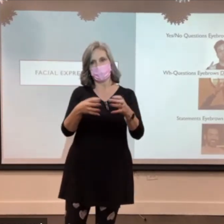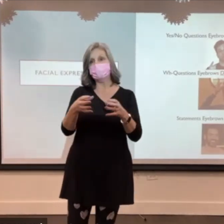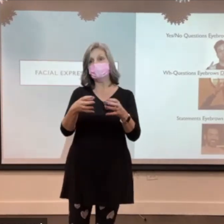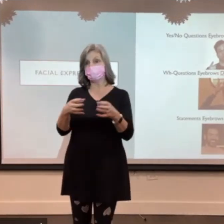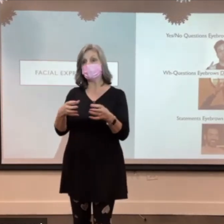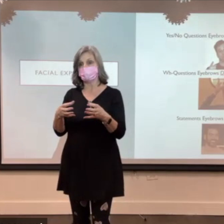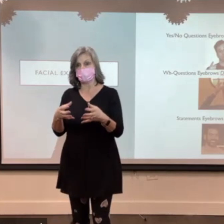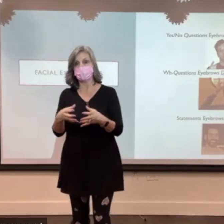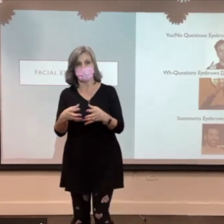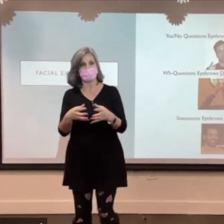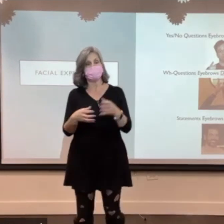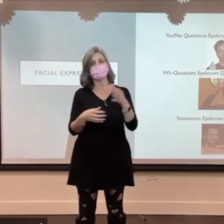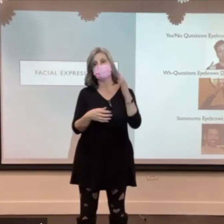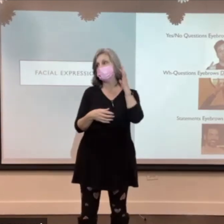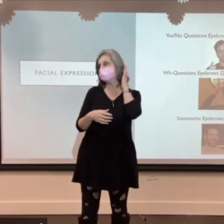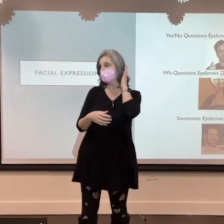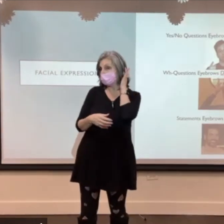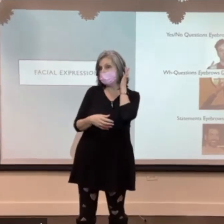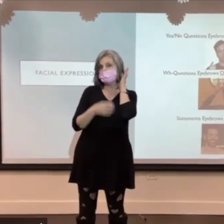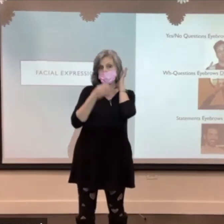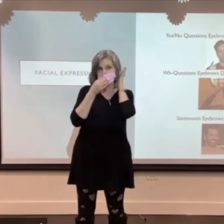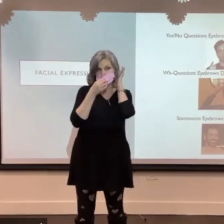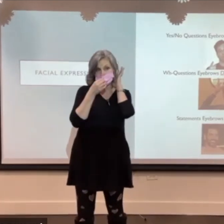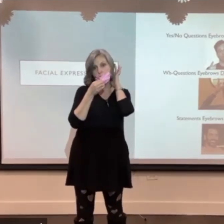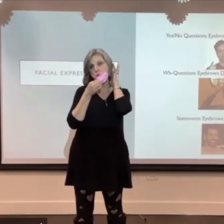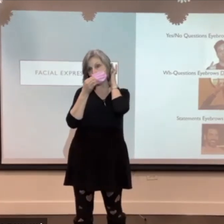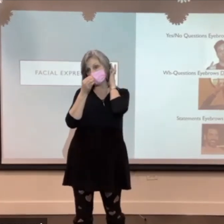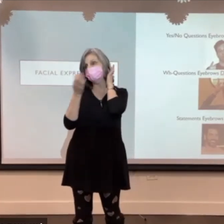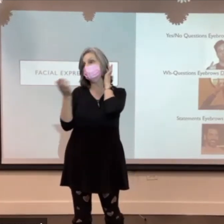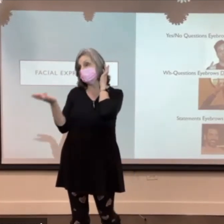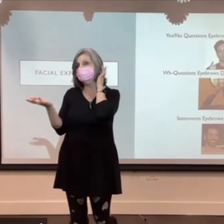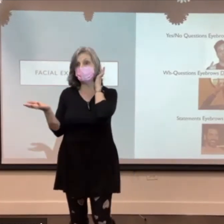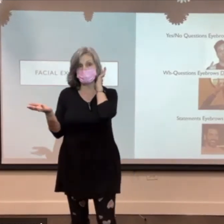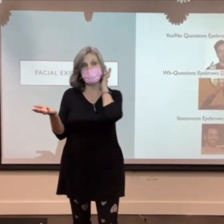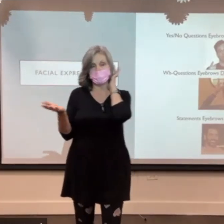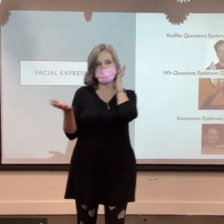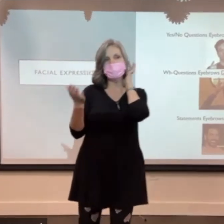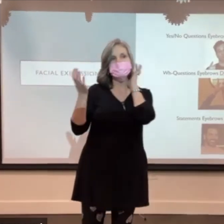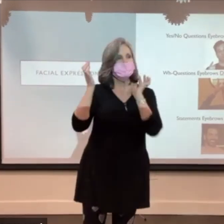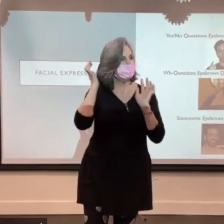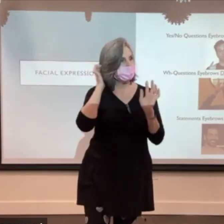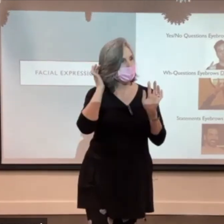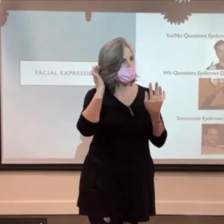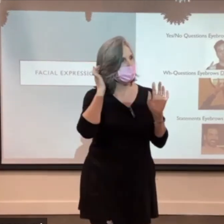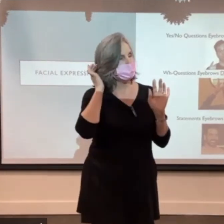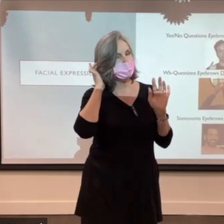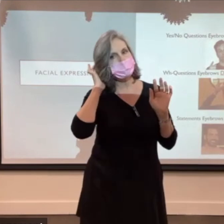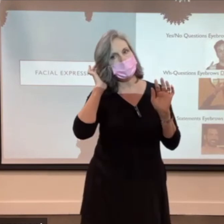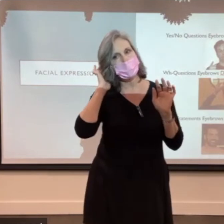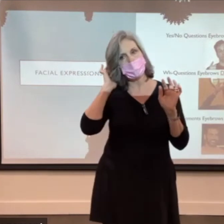life could be for these young people who are using cochlear implants. For those of you who may know what it basically is a surgery that